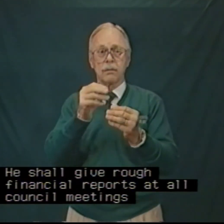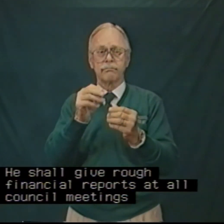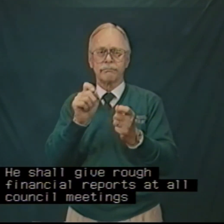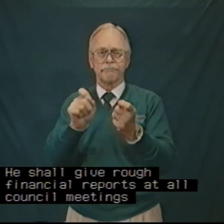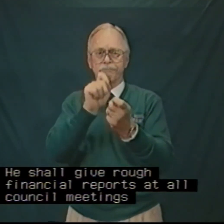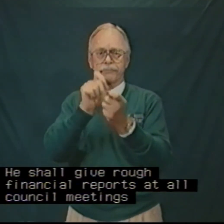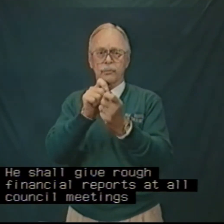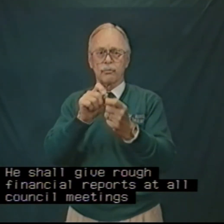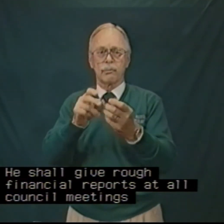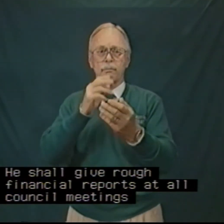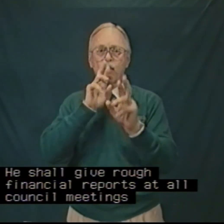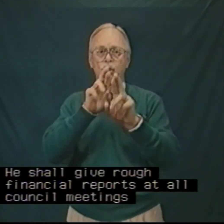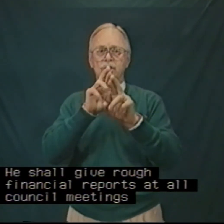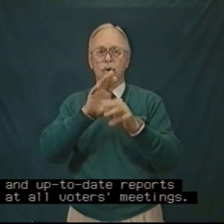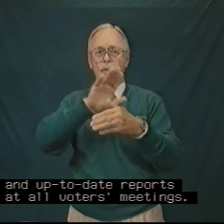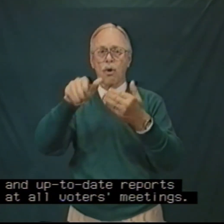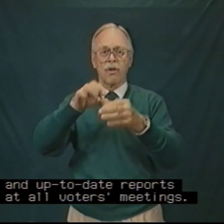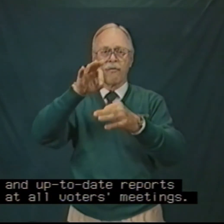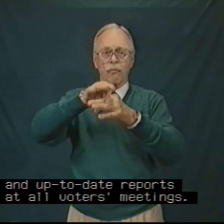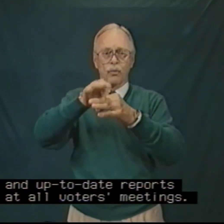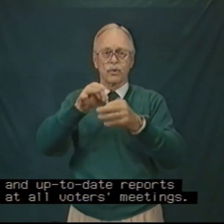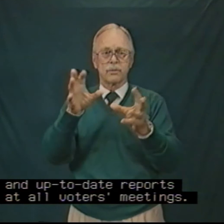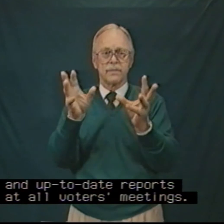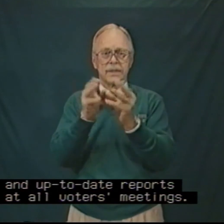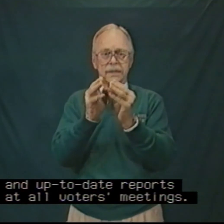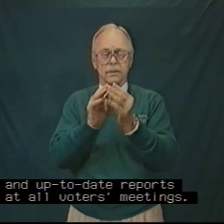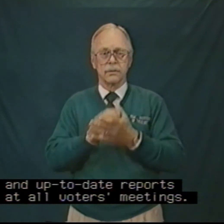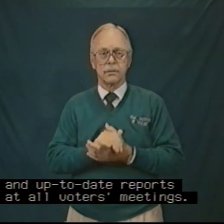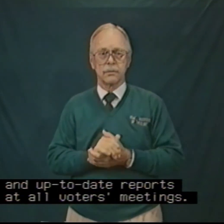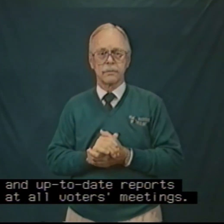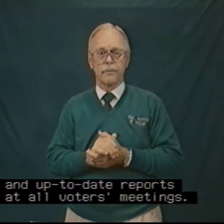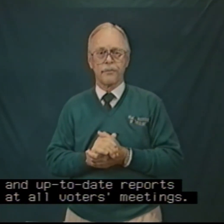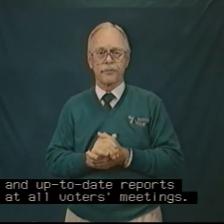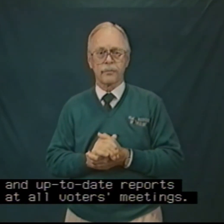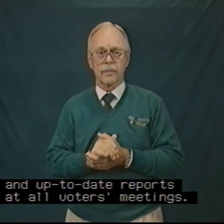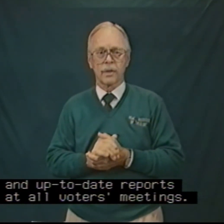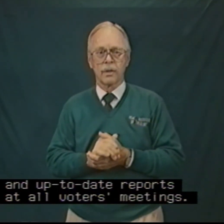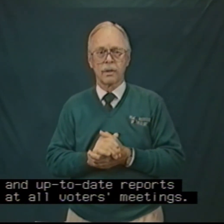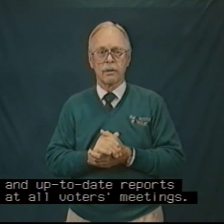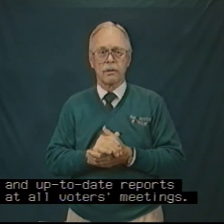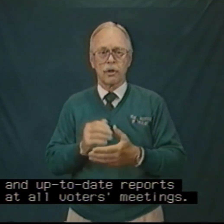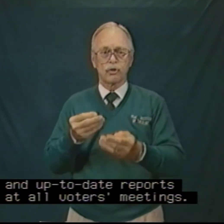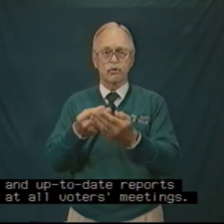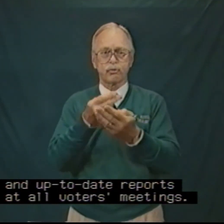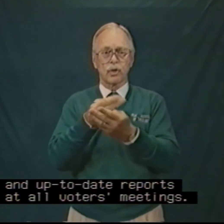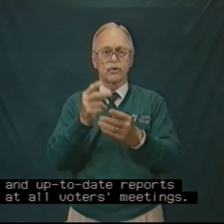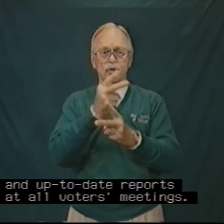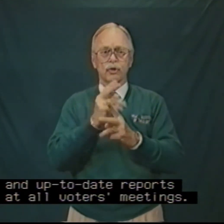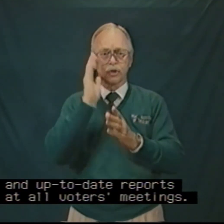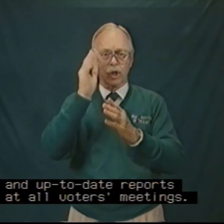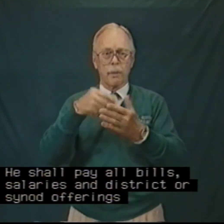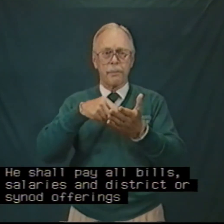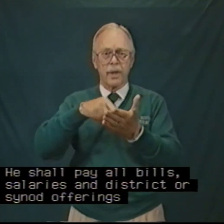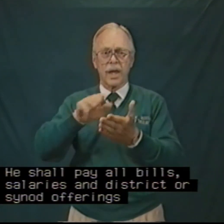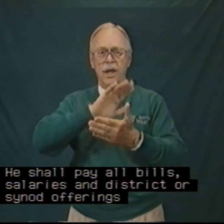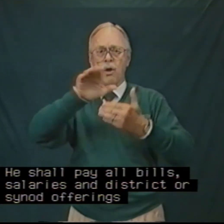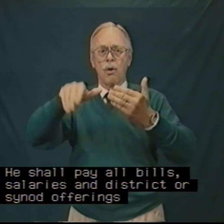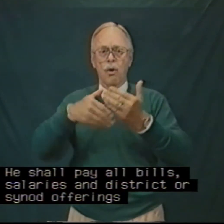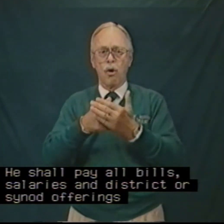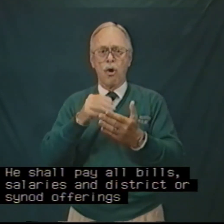voters meetings. He shall pay all bills, salaries, and district or senate offerings as they become